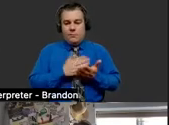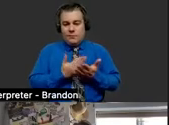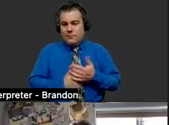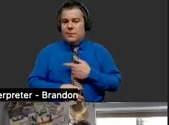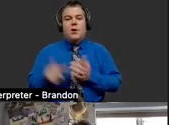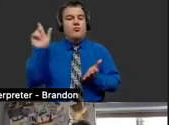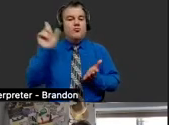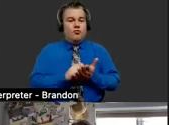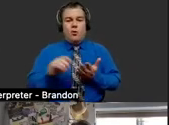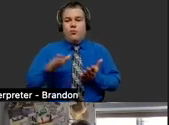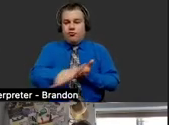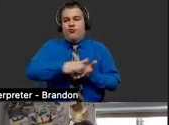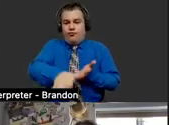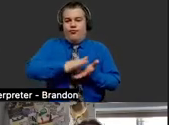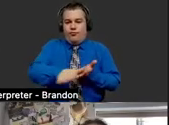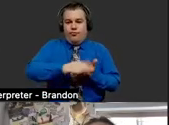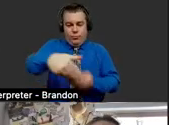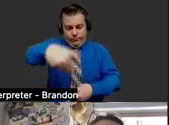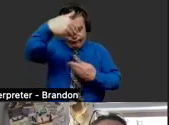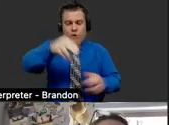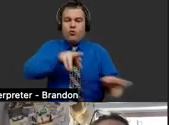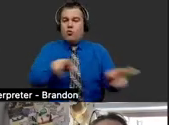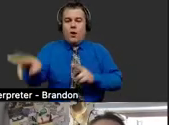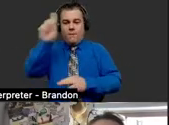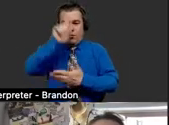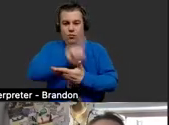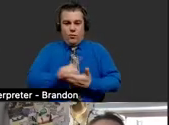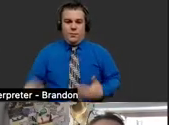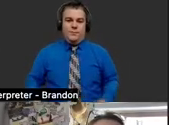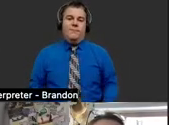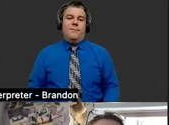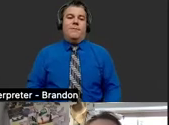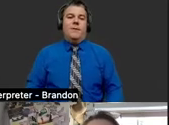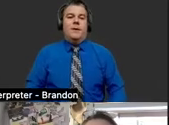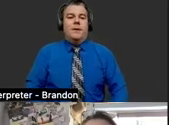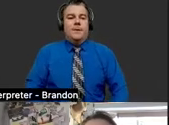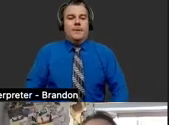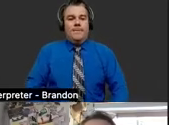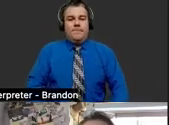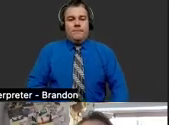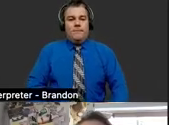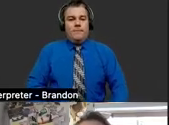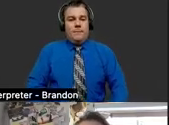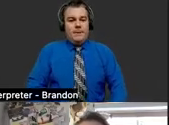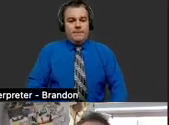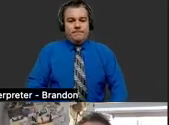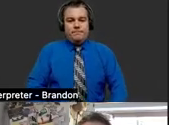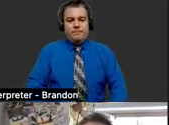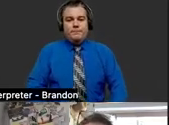thing and you are ready for the week. Okay, hold on, let me move this real quick so I can see.